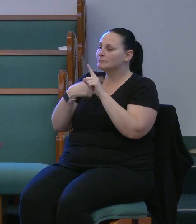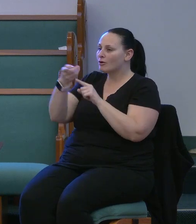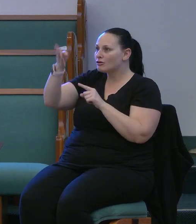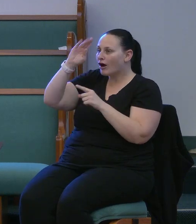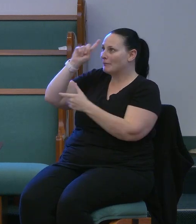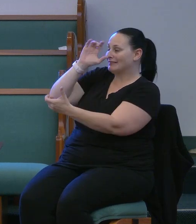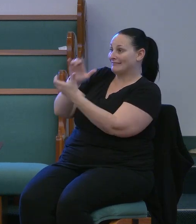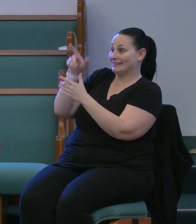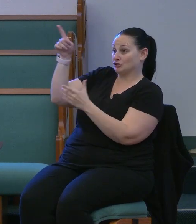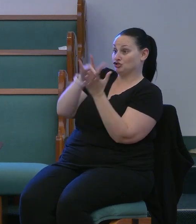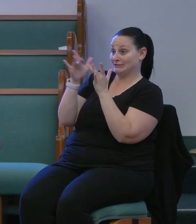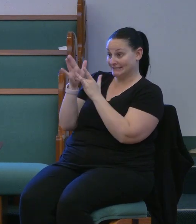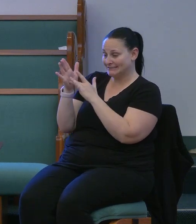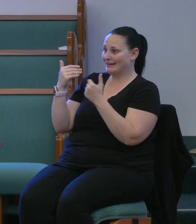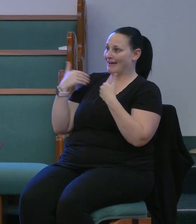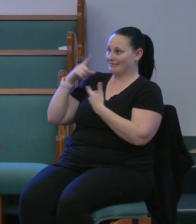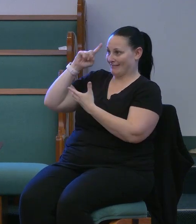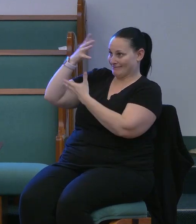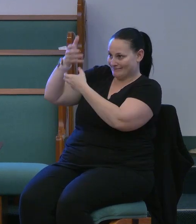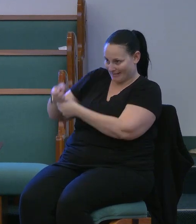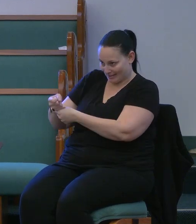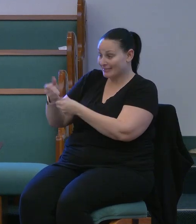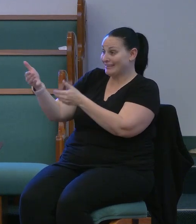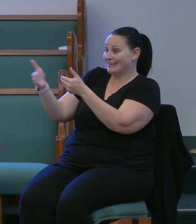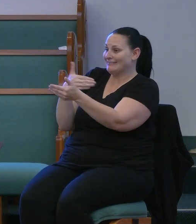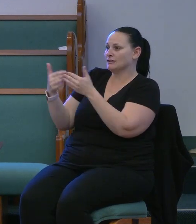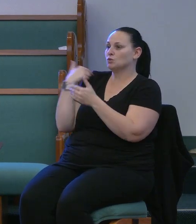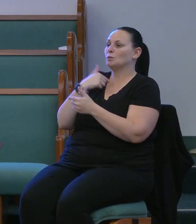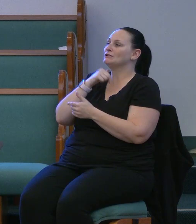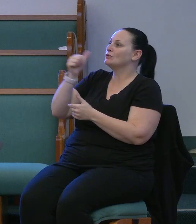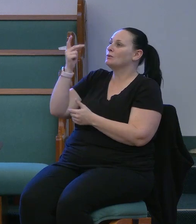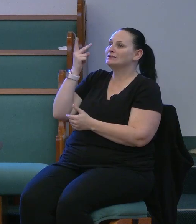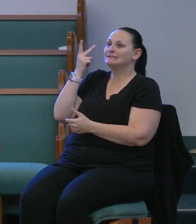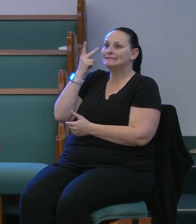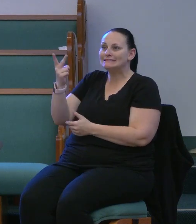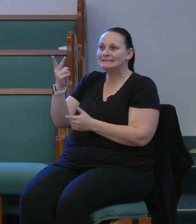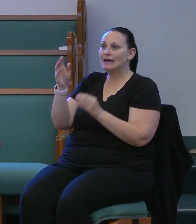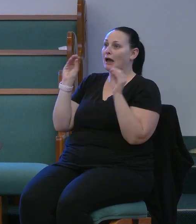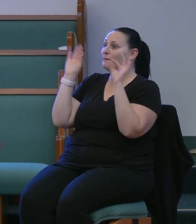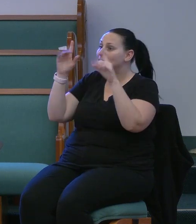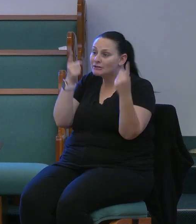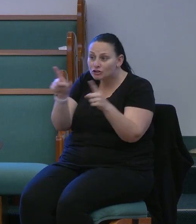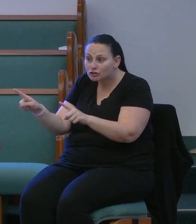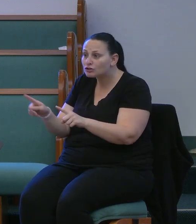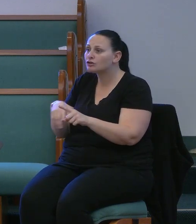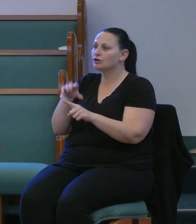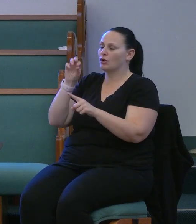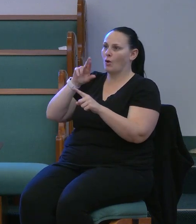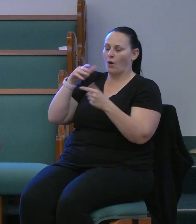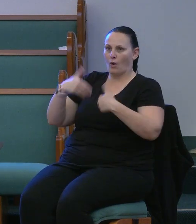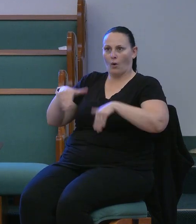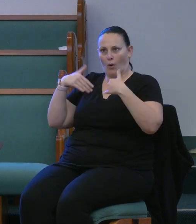in Jesus and having faith even when we don't see a miracle or the